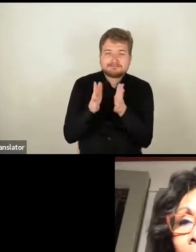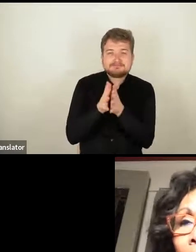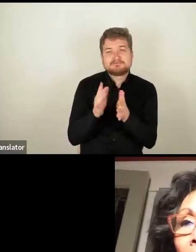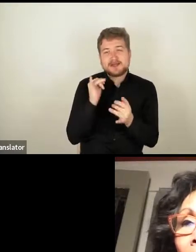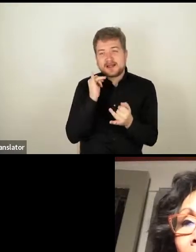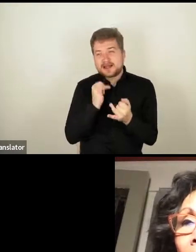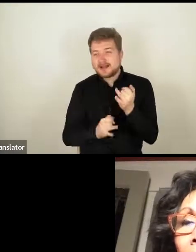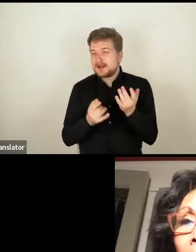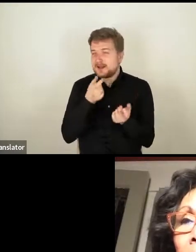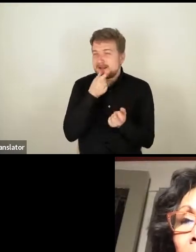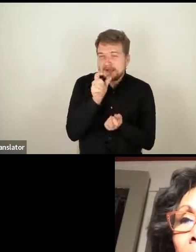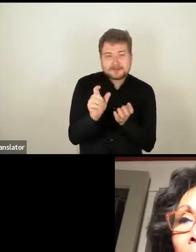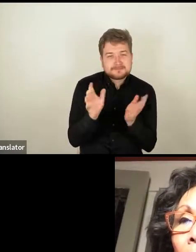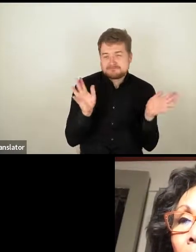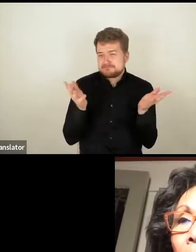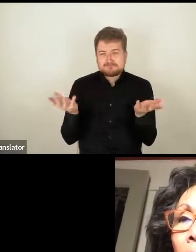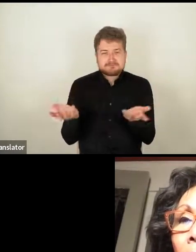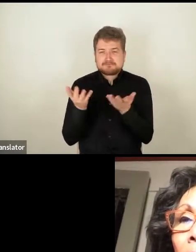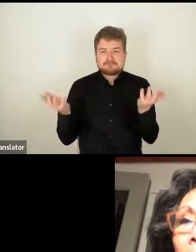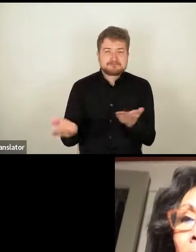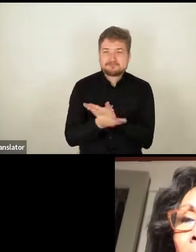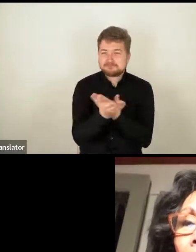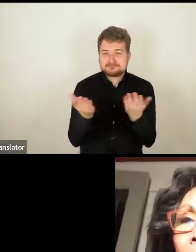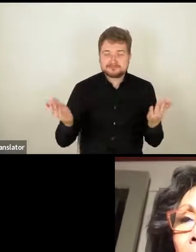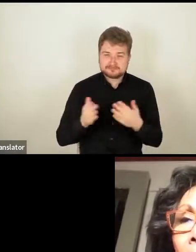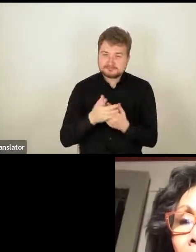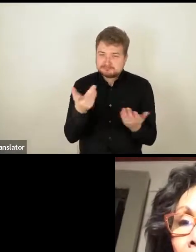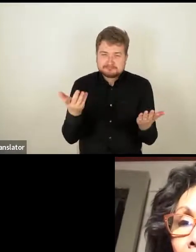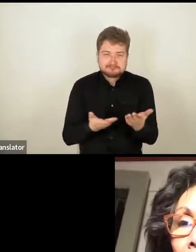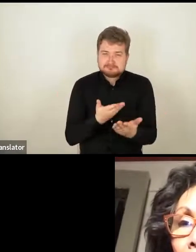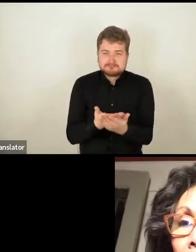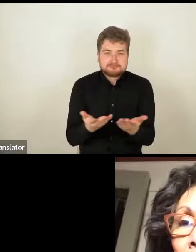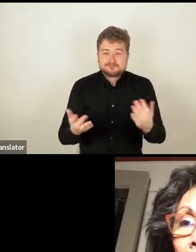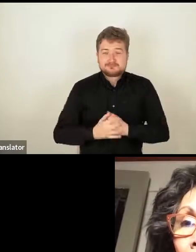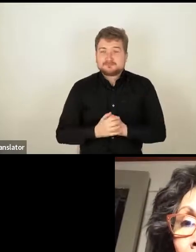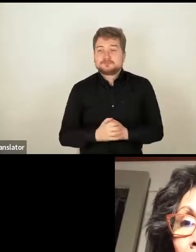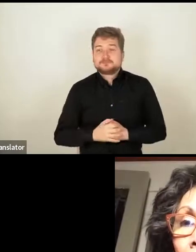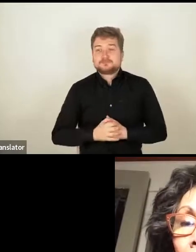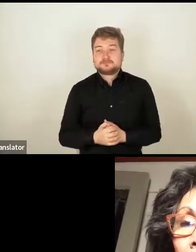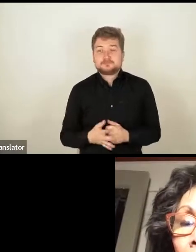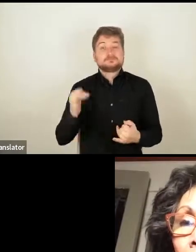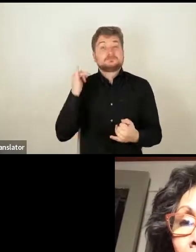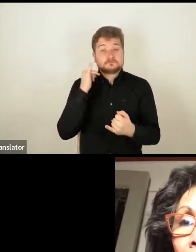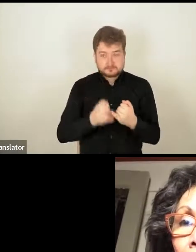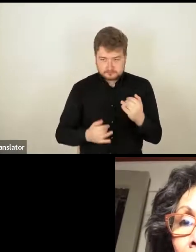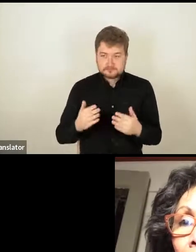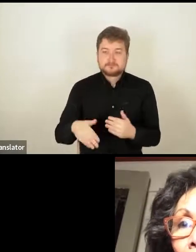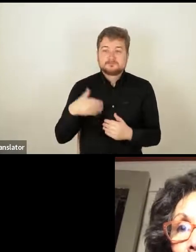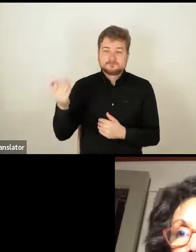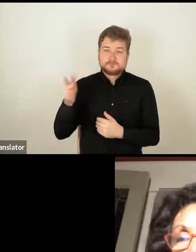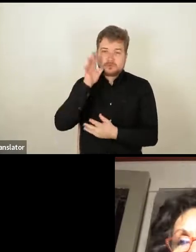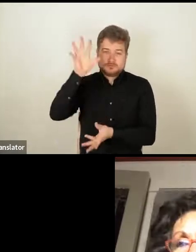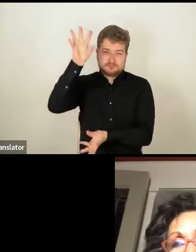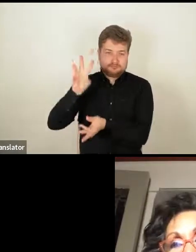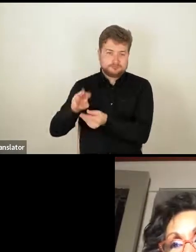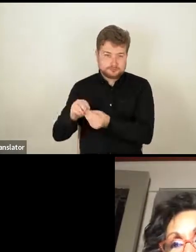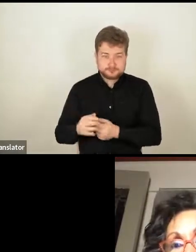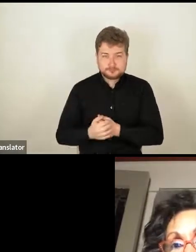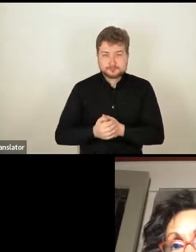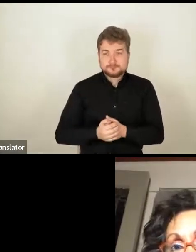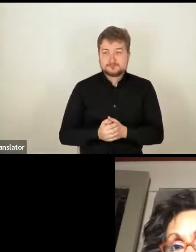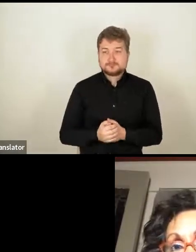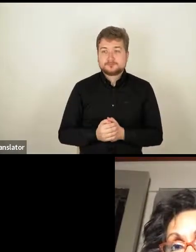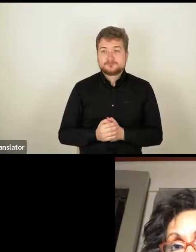last proposal, and then we would move to the closing remarks so that you can go